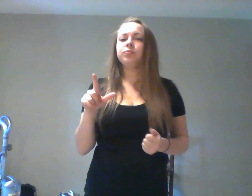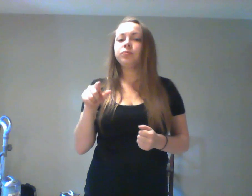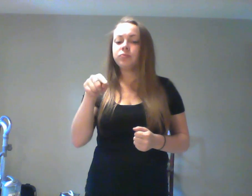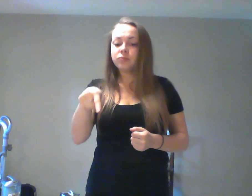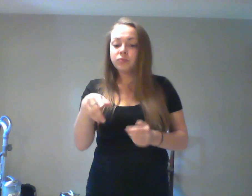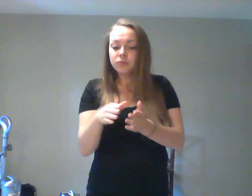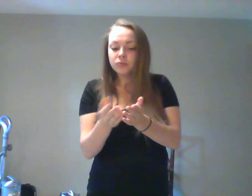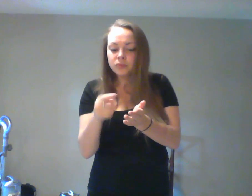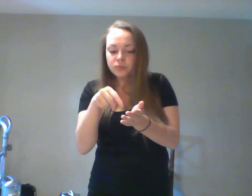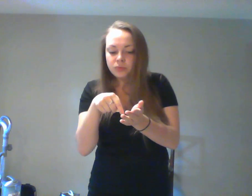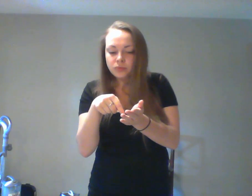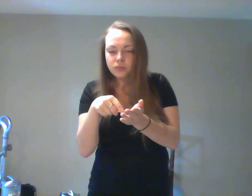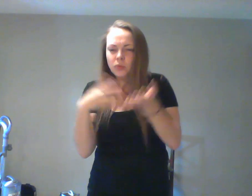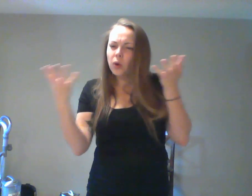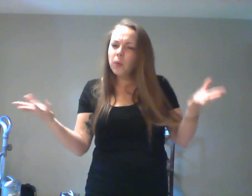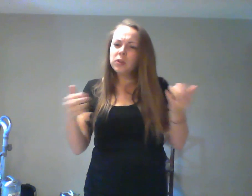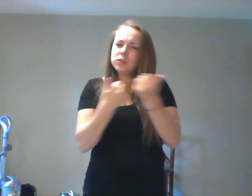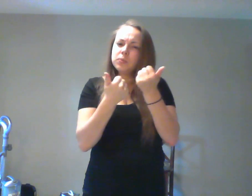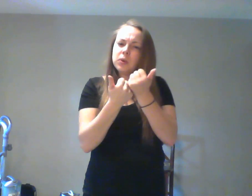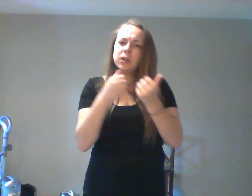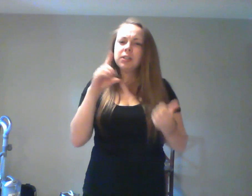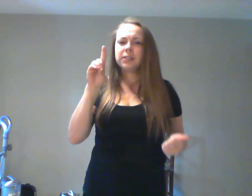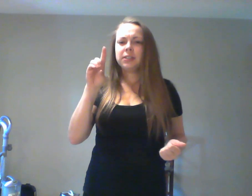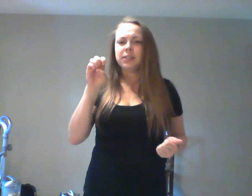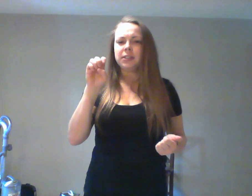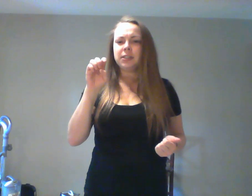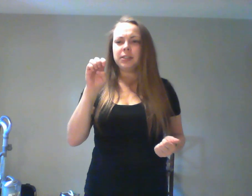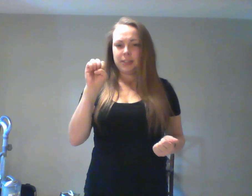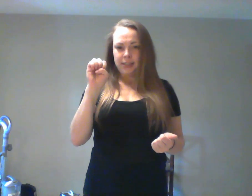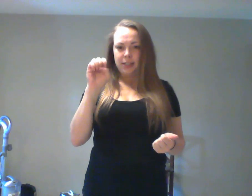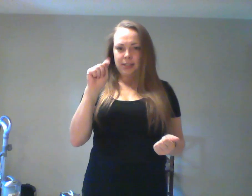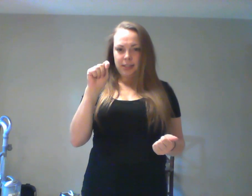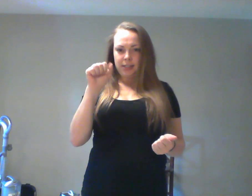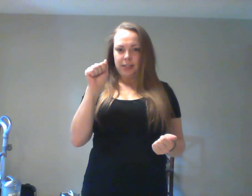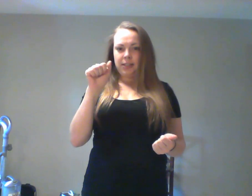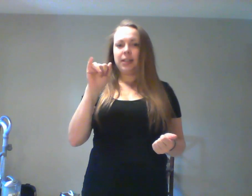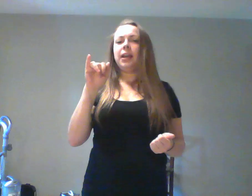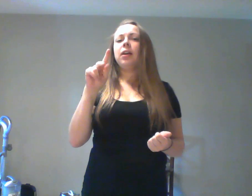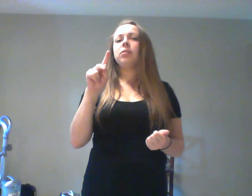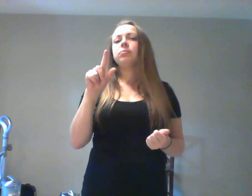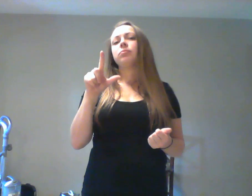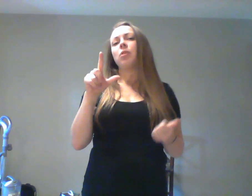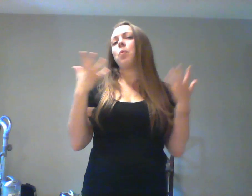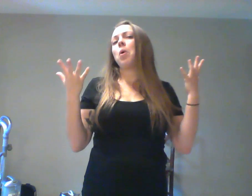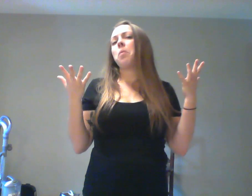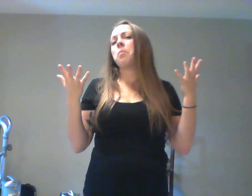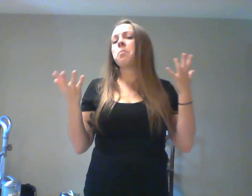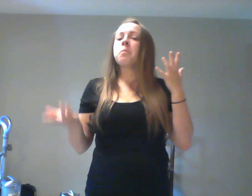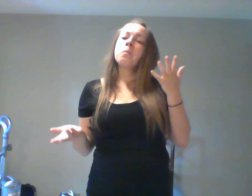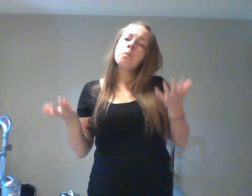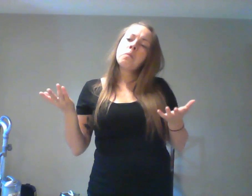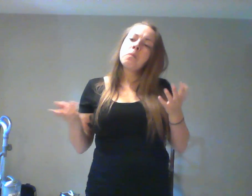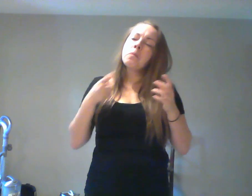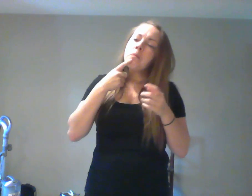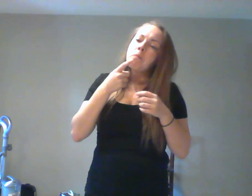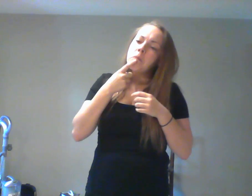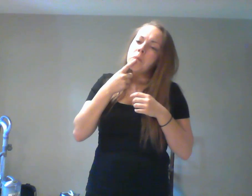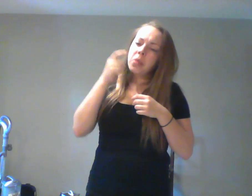What's a supporting detail? A supporting detail. Supporting detail. Olivia,